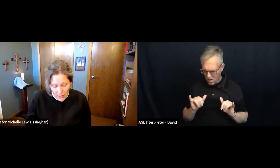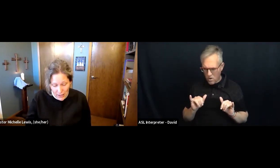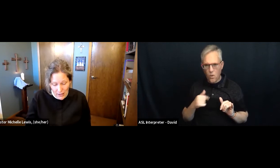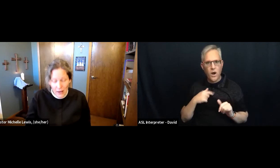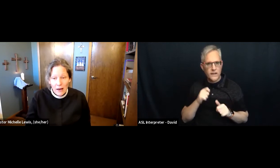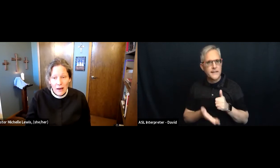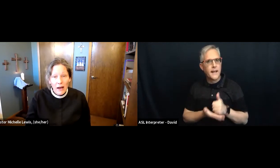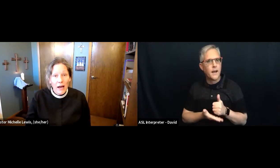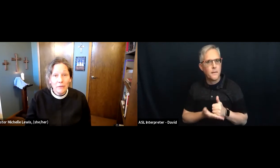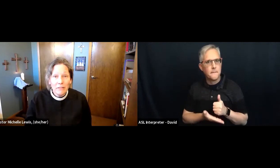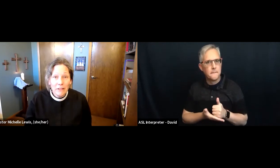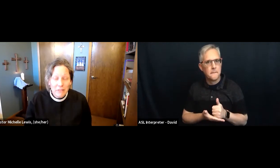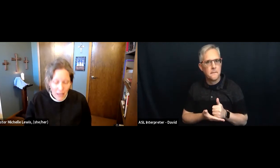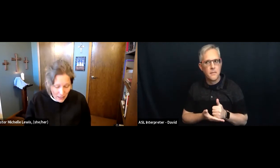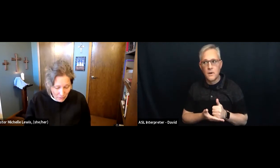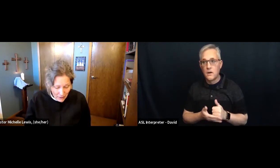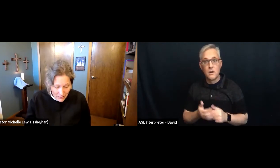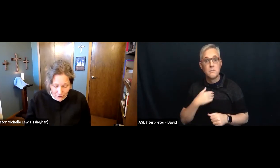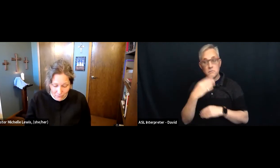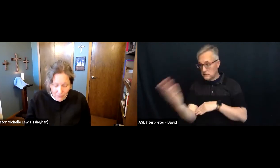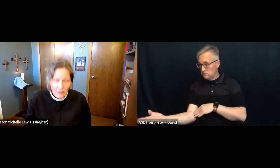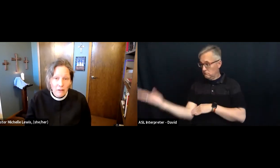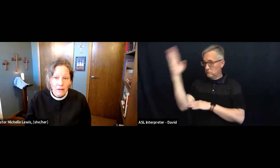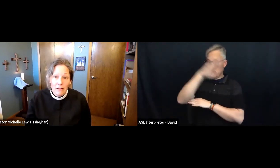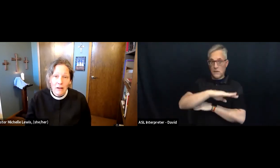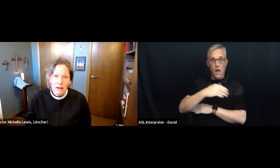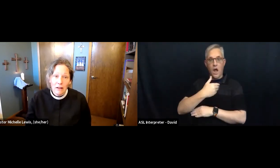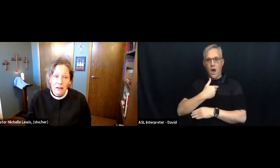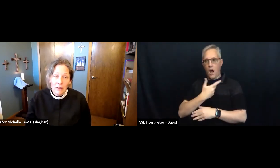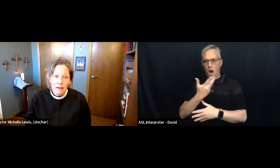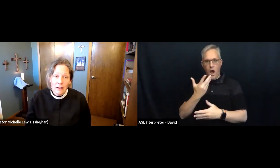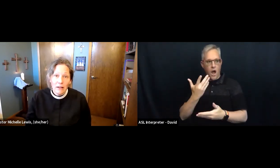full, I don't even have time